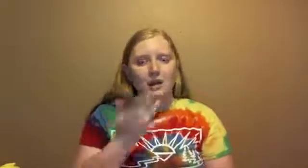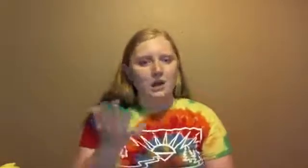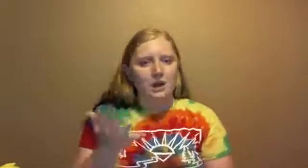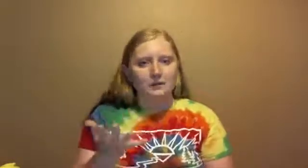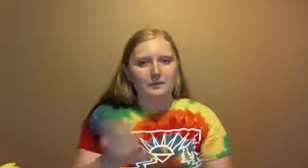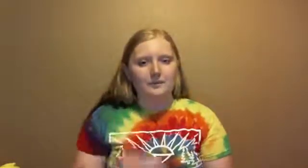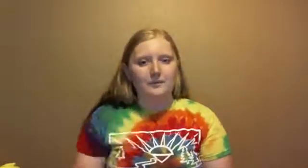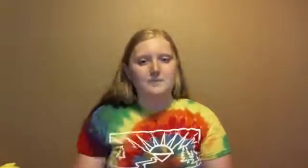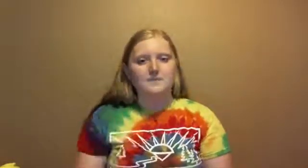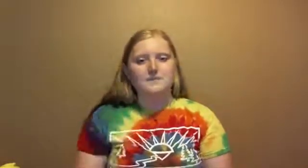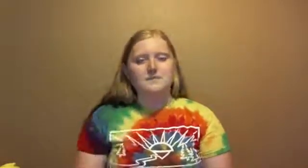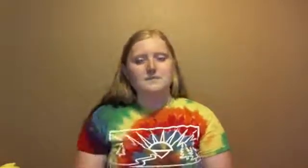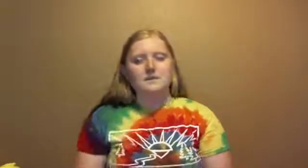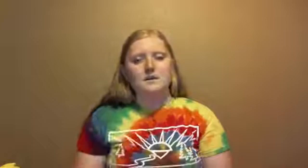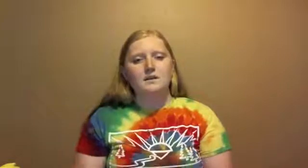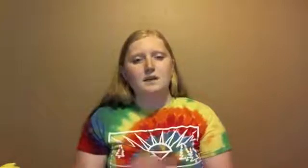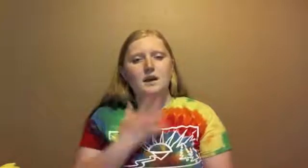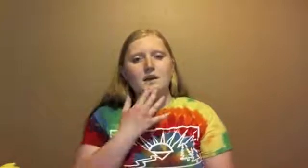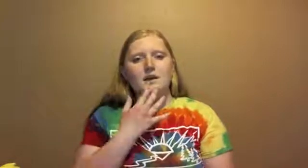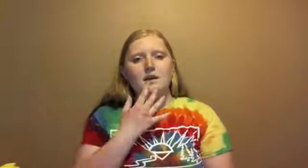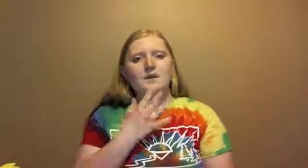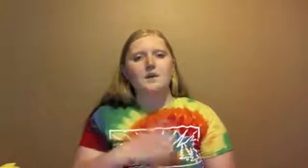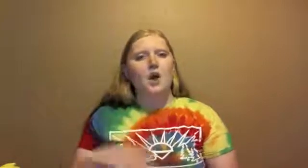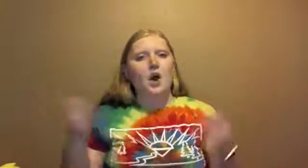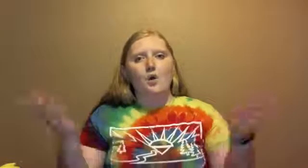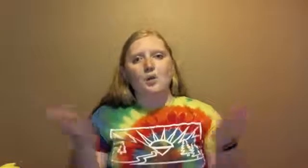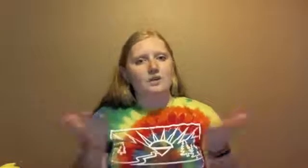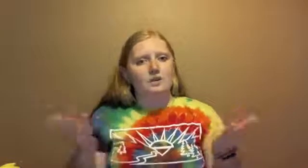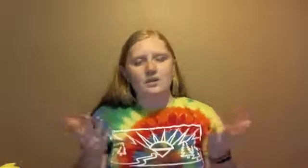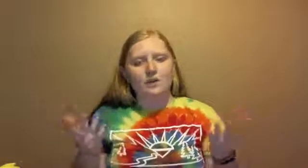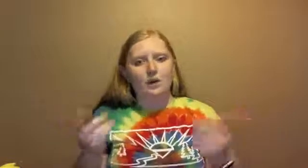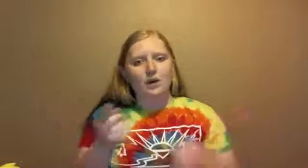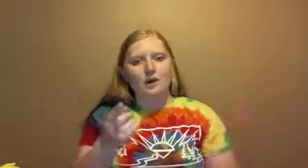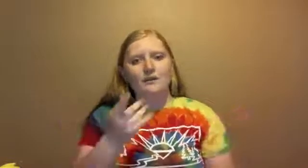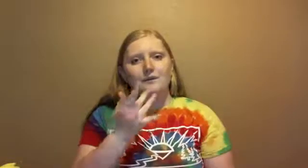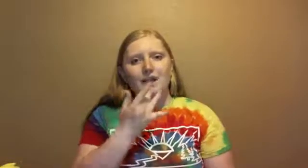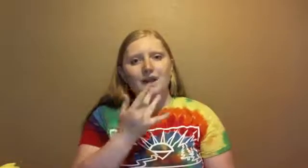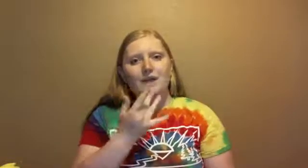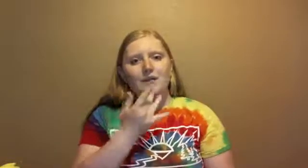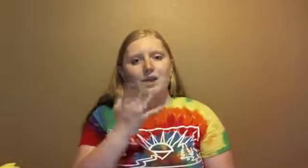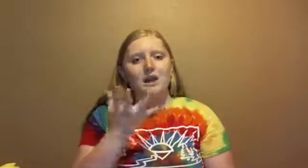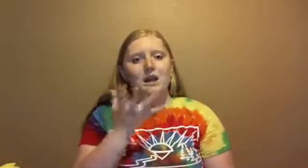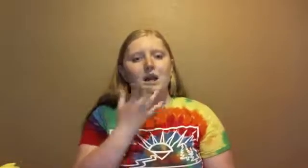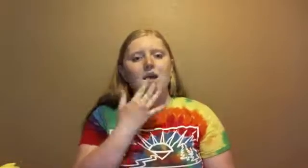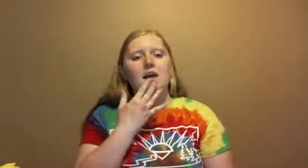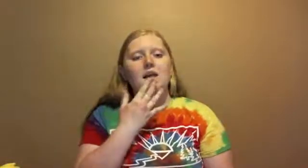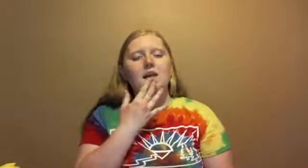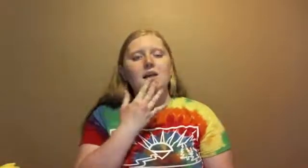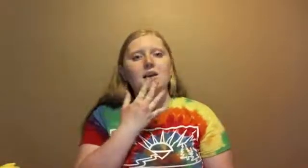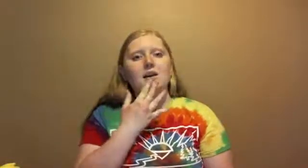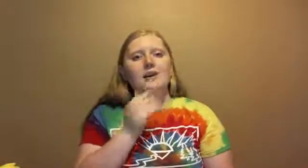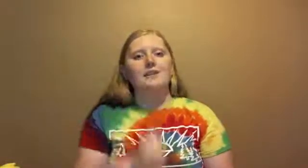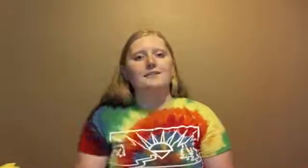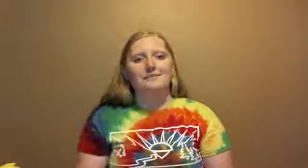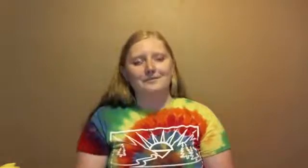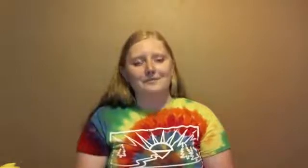color? Colors, colors. What's your favorite color?